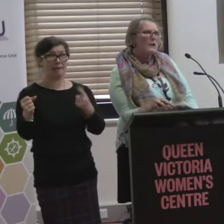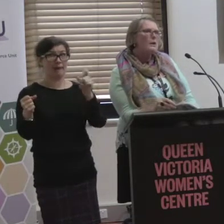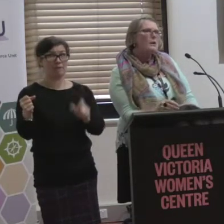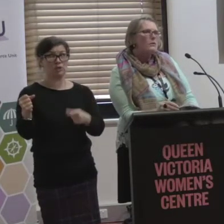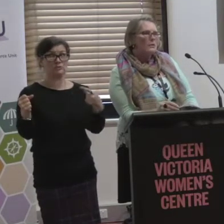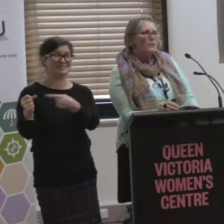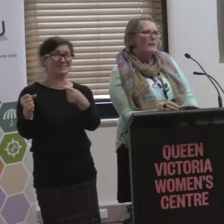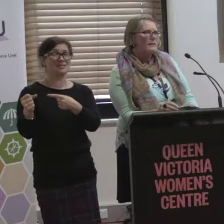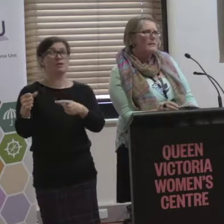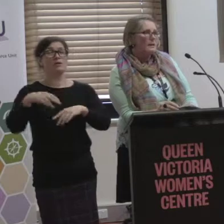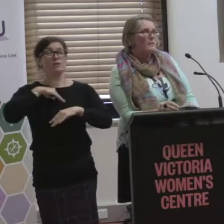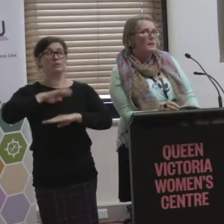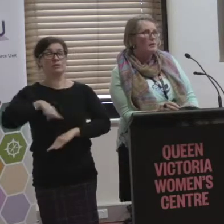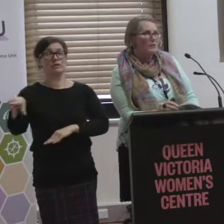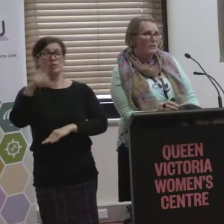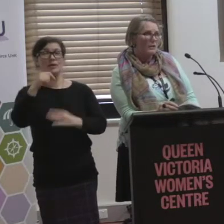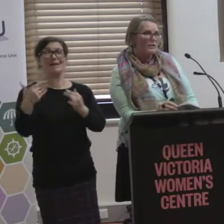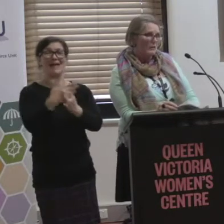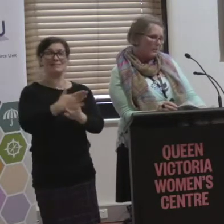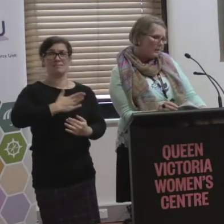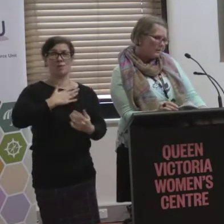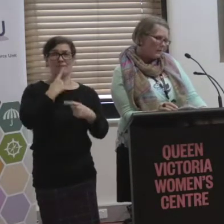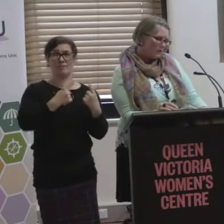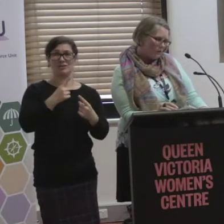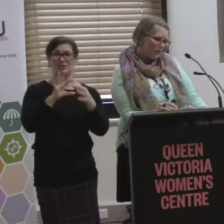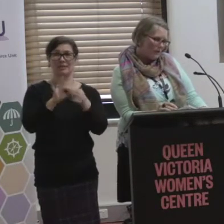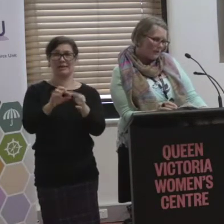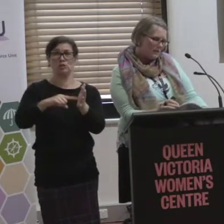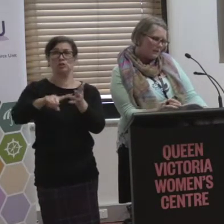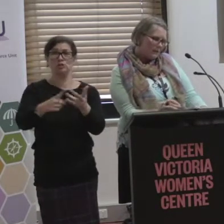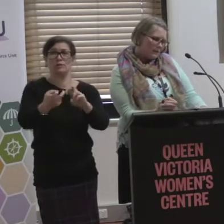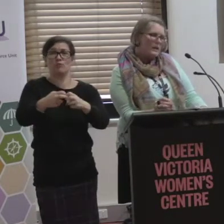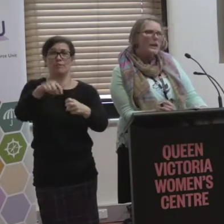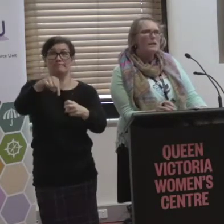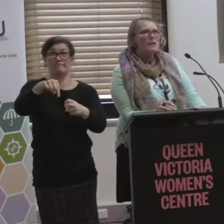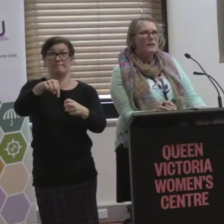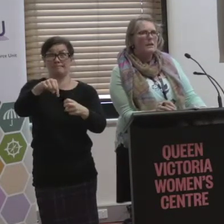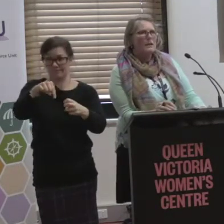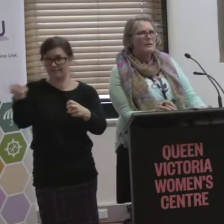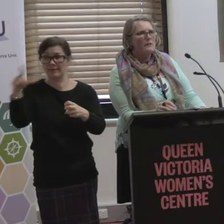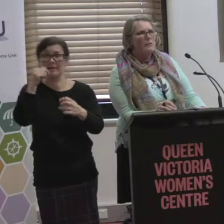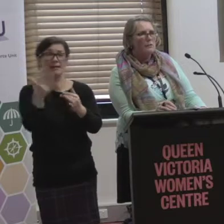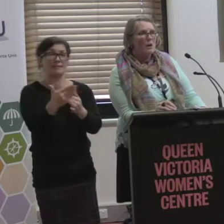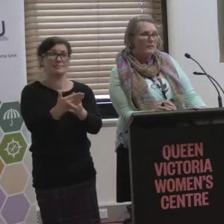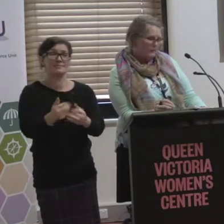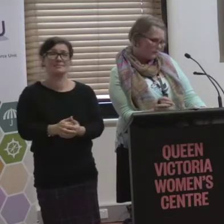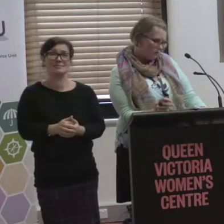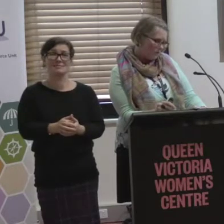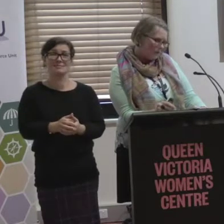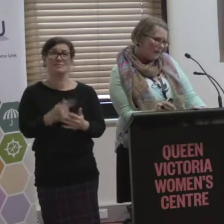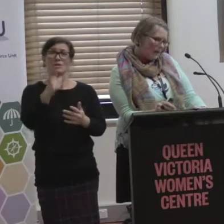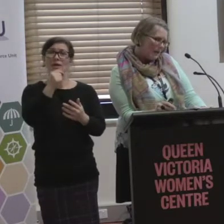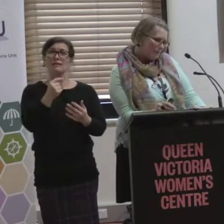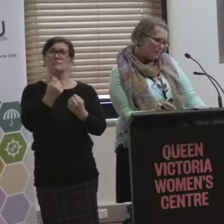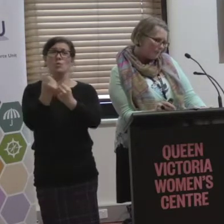authority to access that information that's relevant to the issue at hand. So again, it can assist with privacy